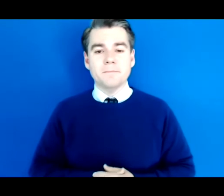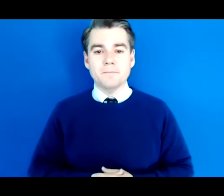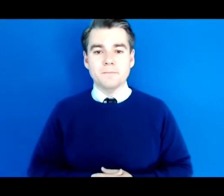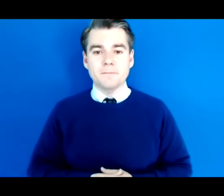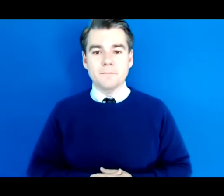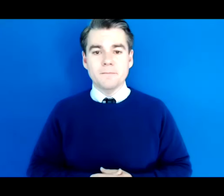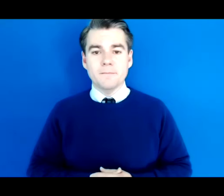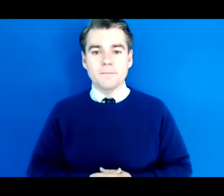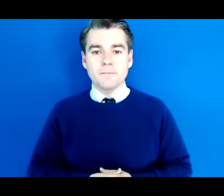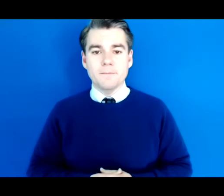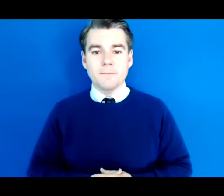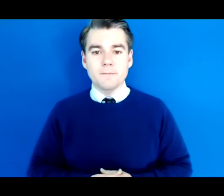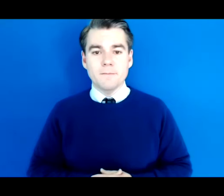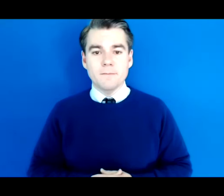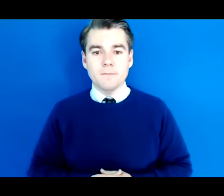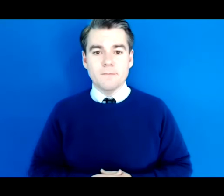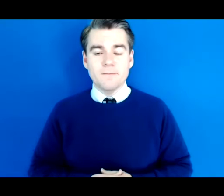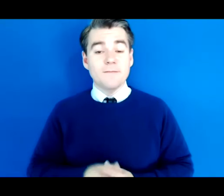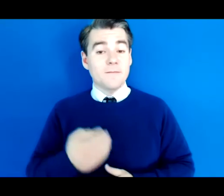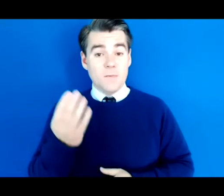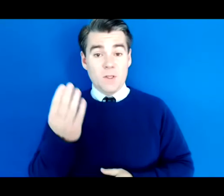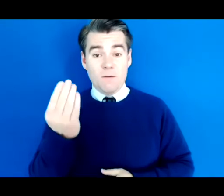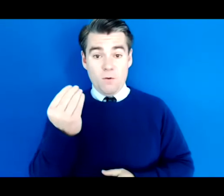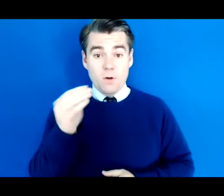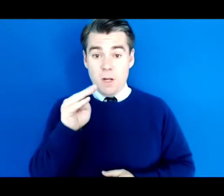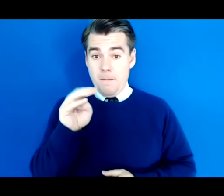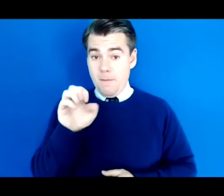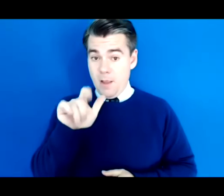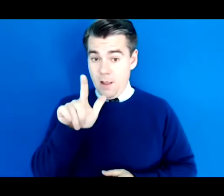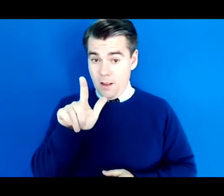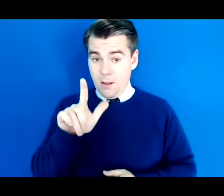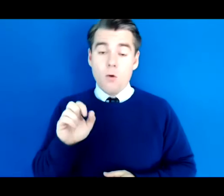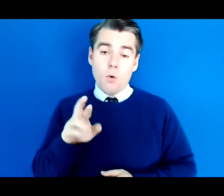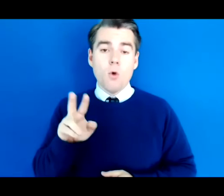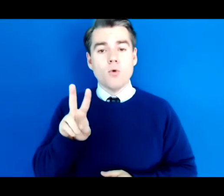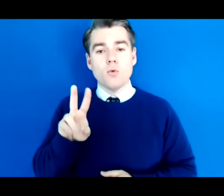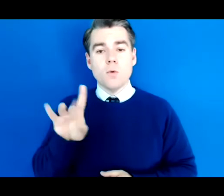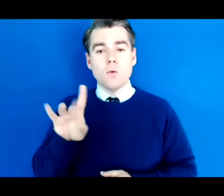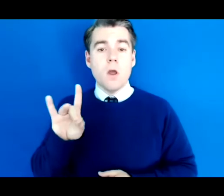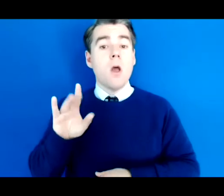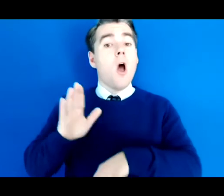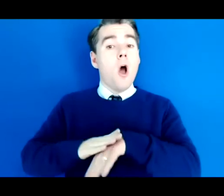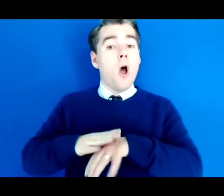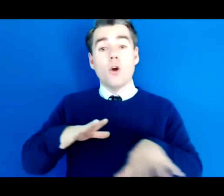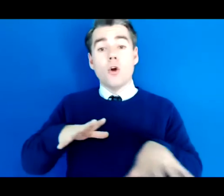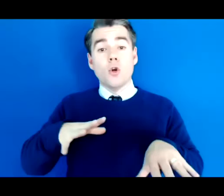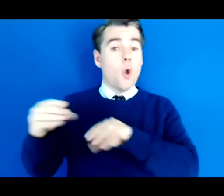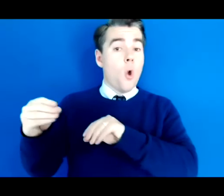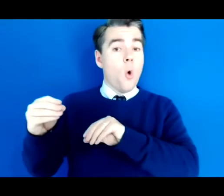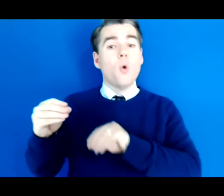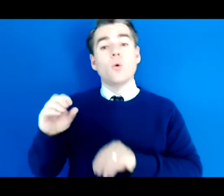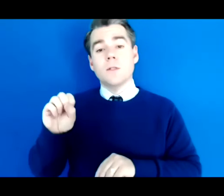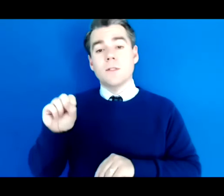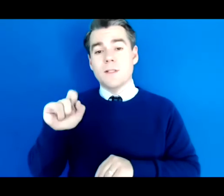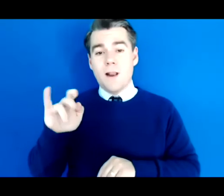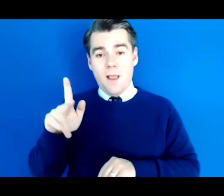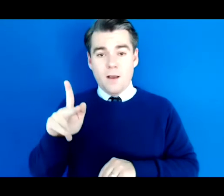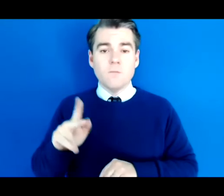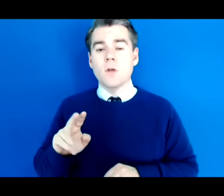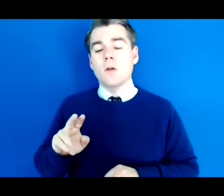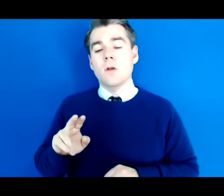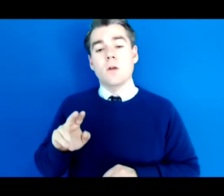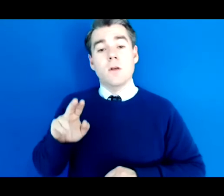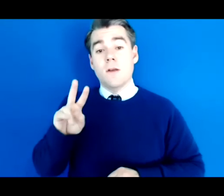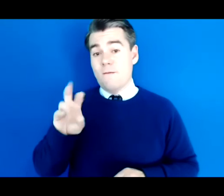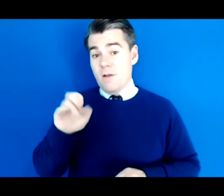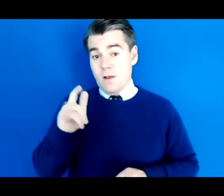There are 14 meals or 28 on-the-go snacks, 20 grams of vegan protein from pea, rice,